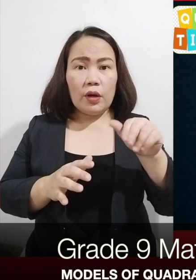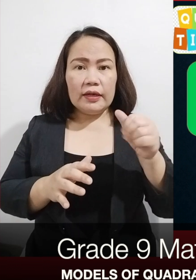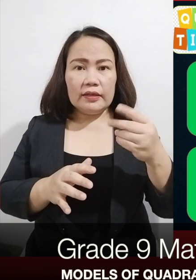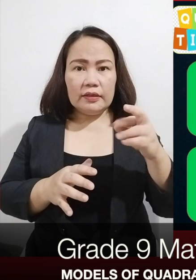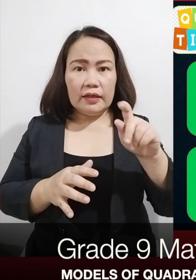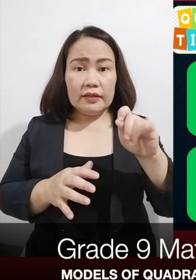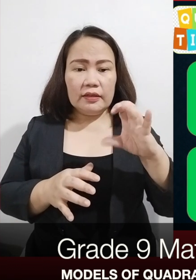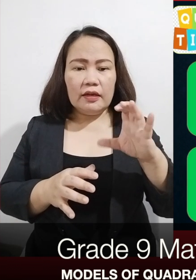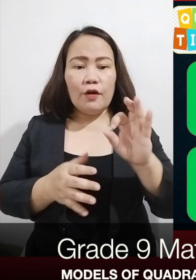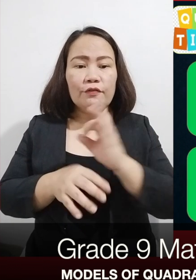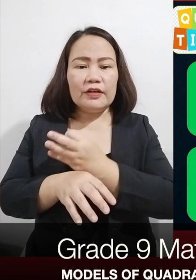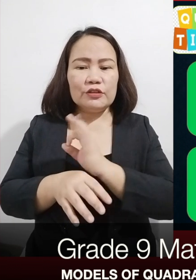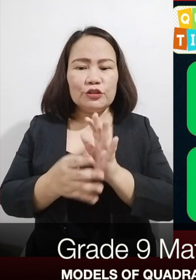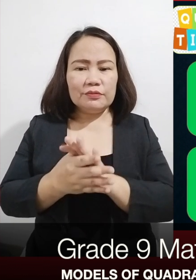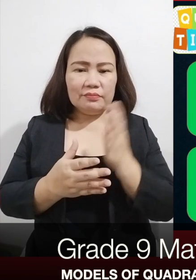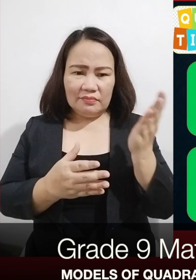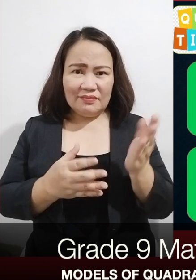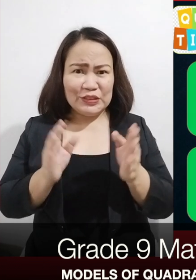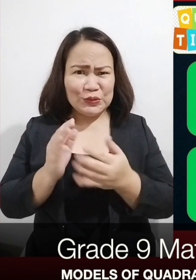function?